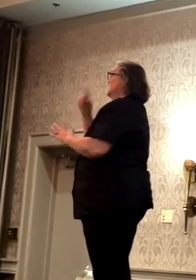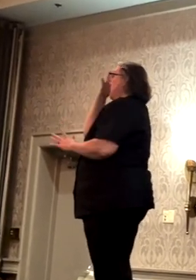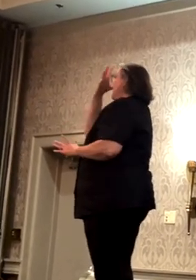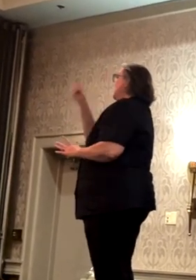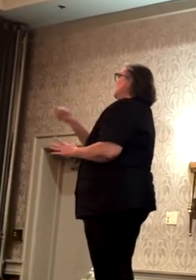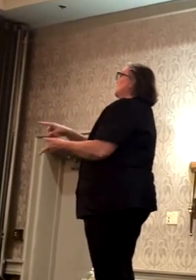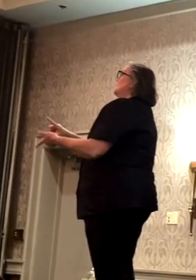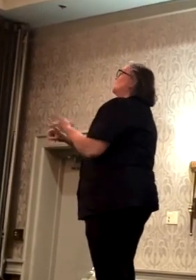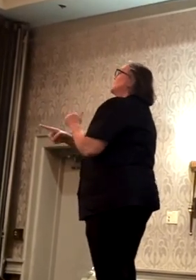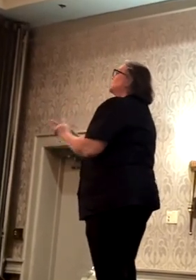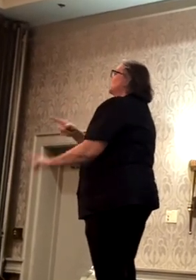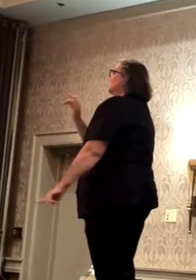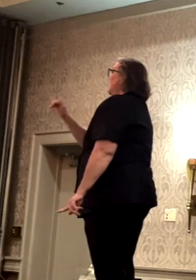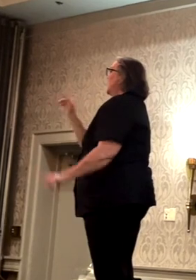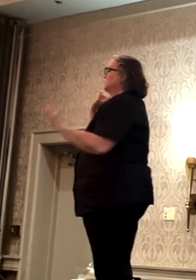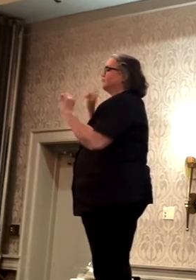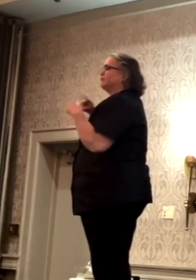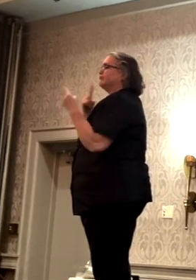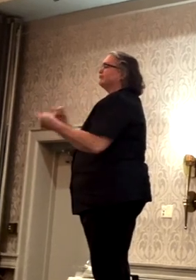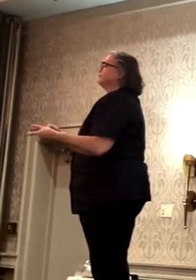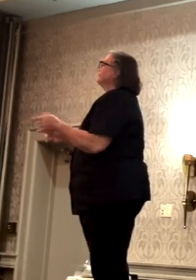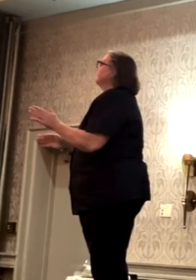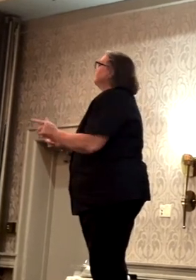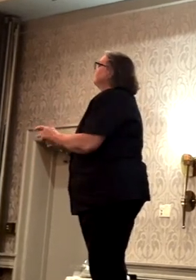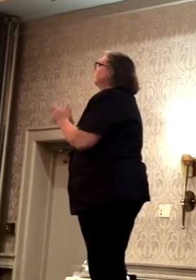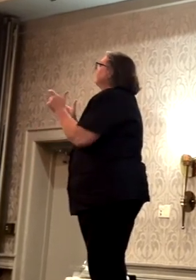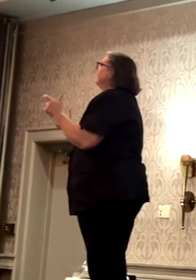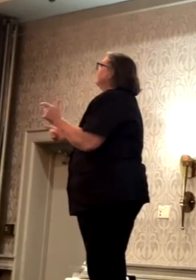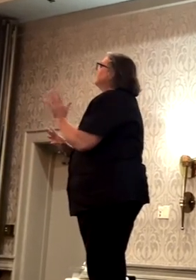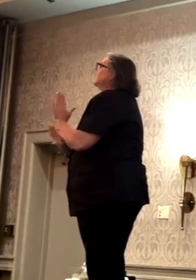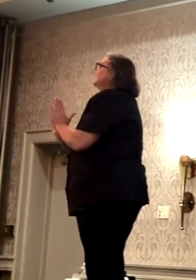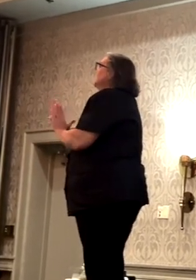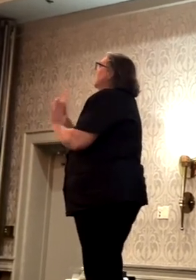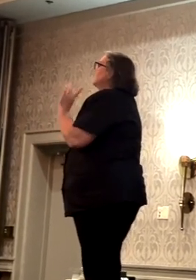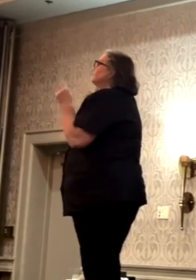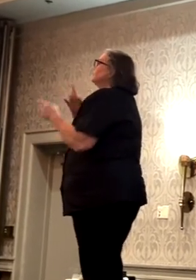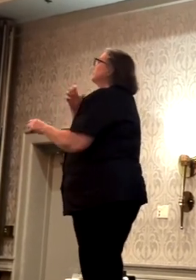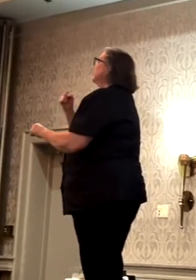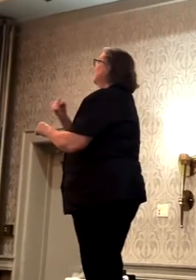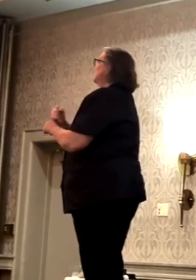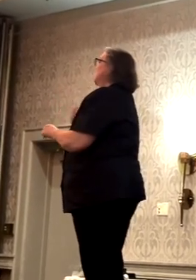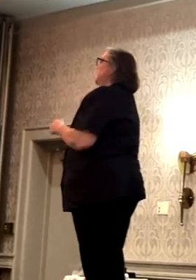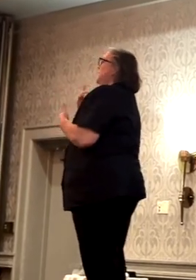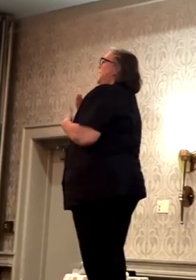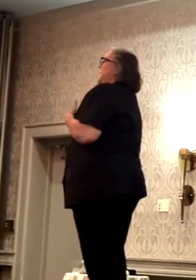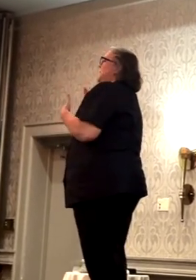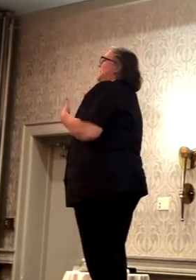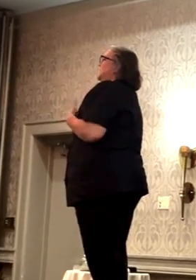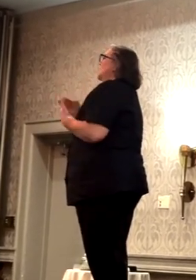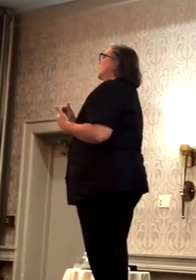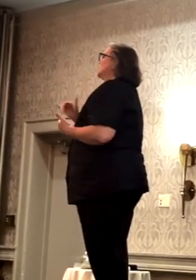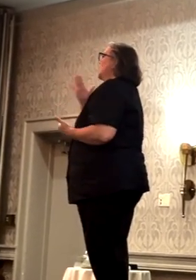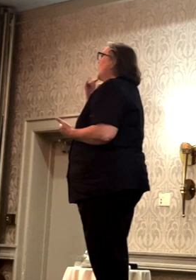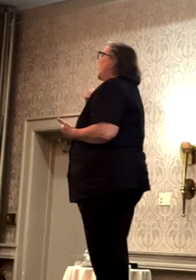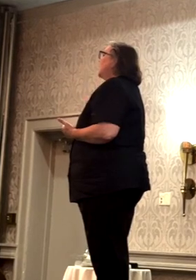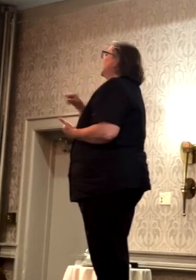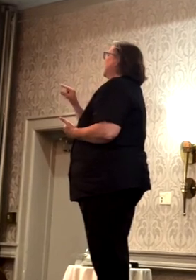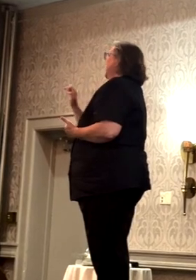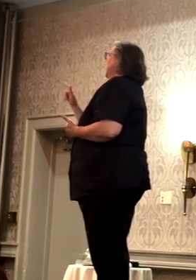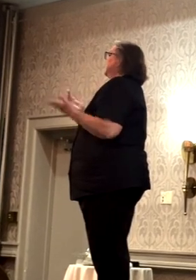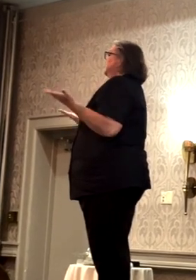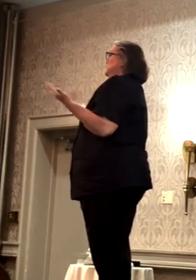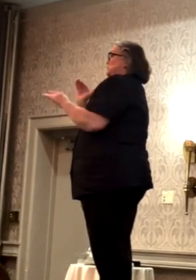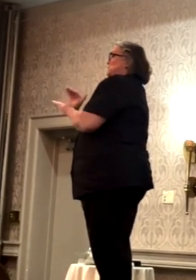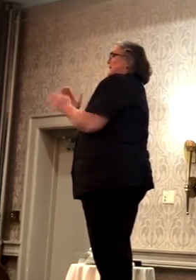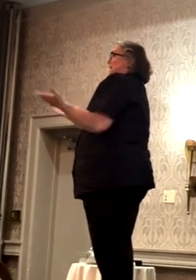beautiful friendship, and that friendship has only grown over the years. And, you know, I'm so happy also that Gil is here